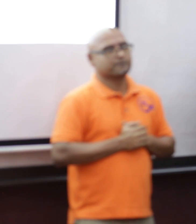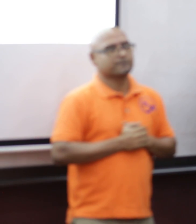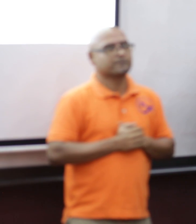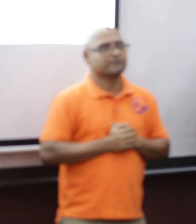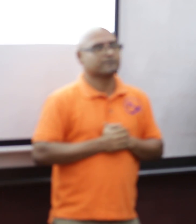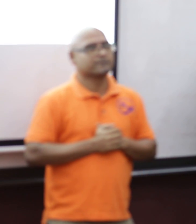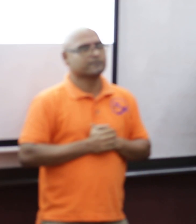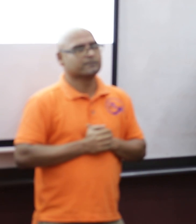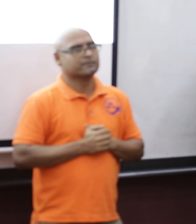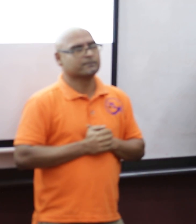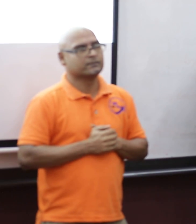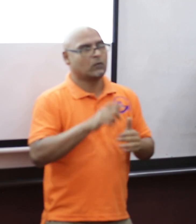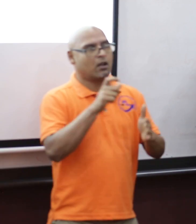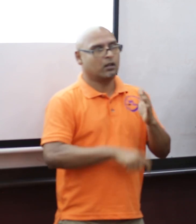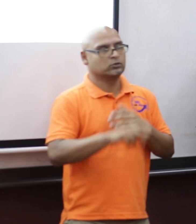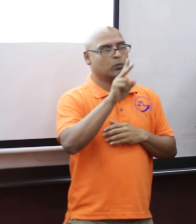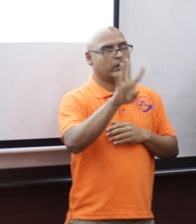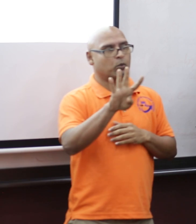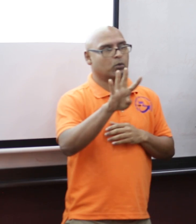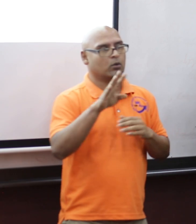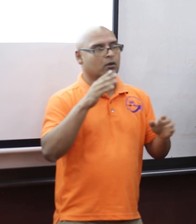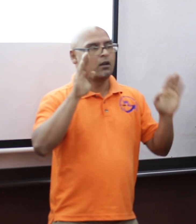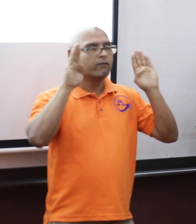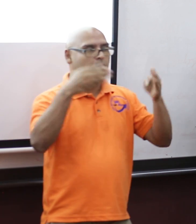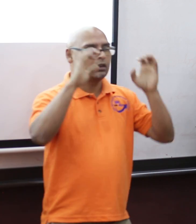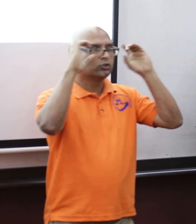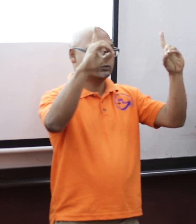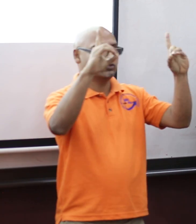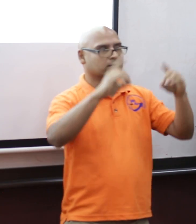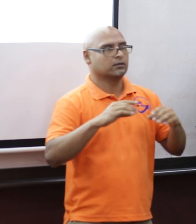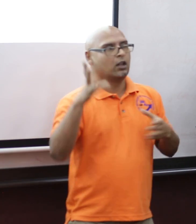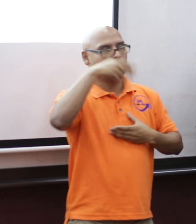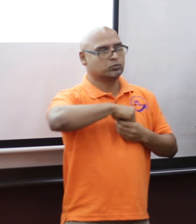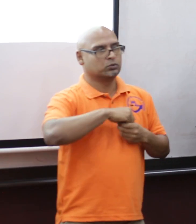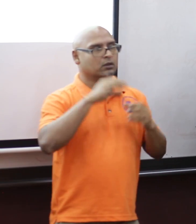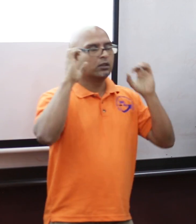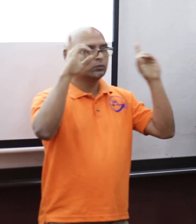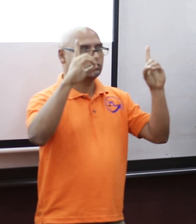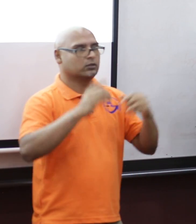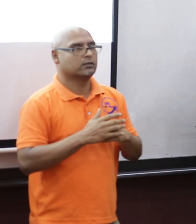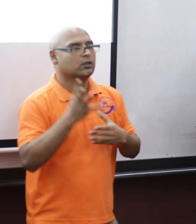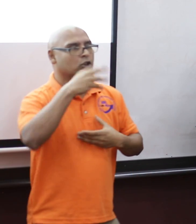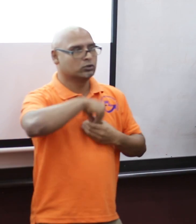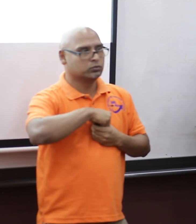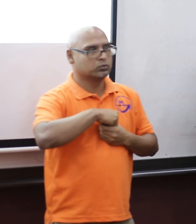education, and we're looking at inclusion. What is inclusion? Now,